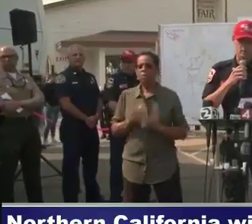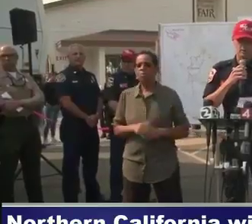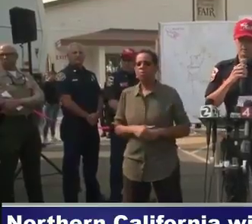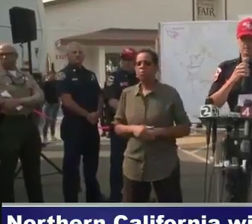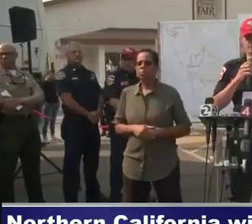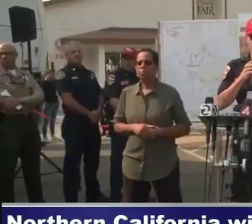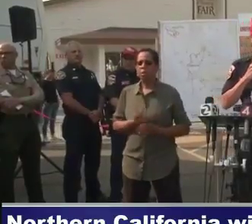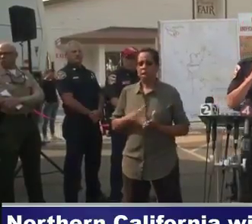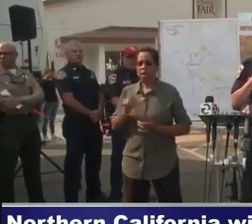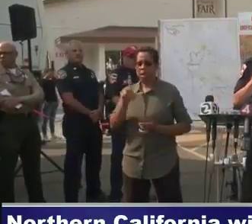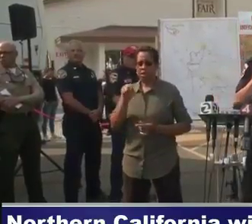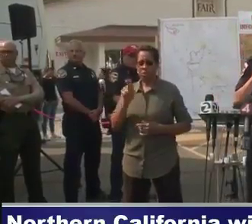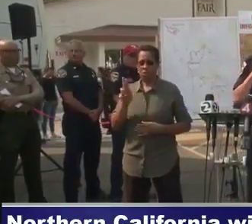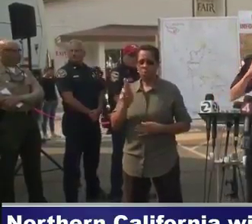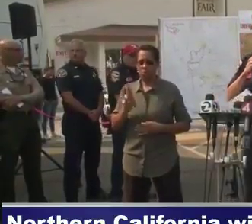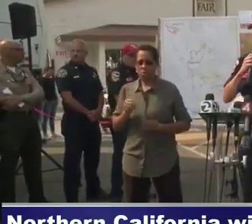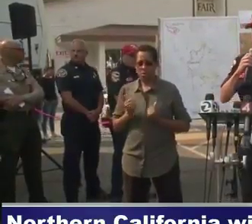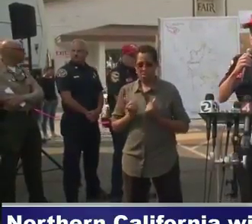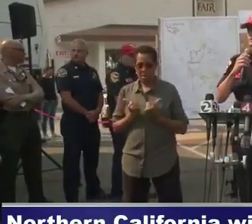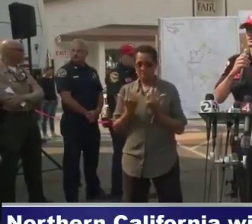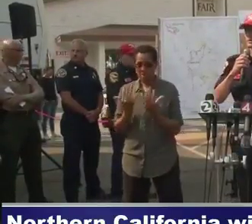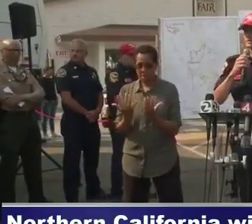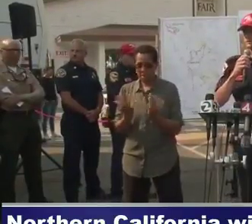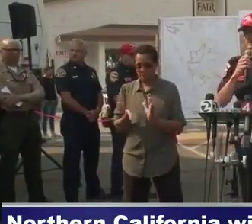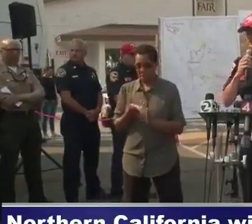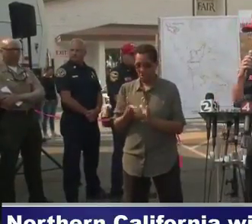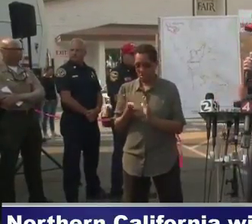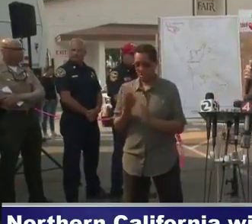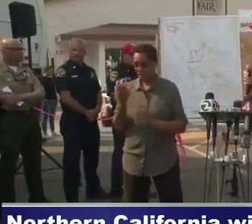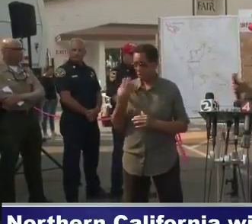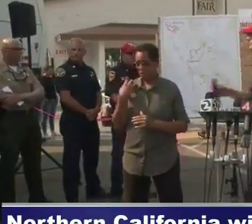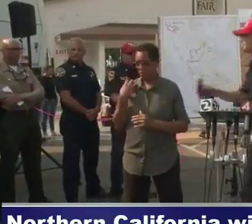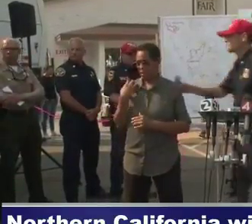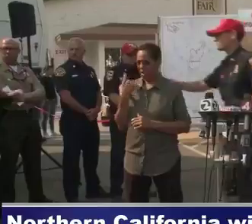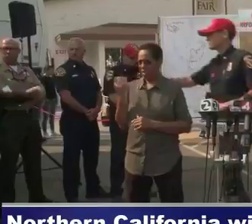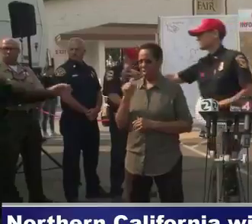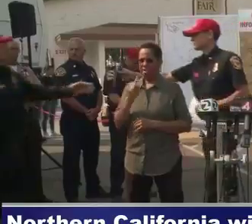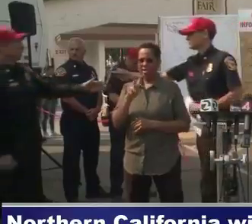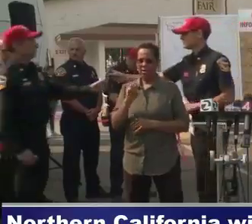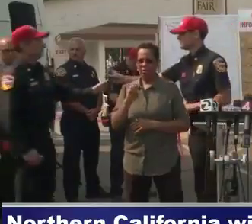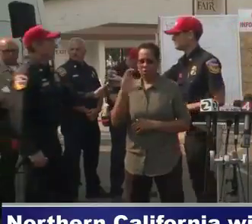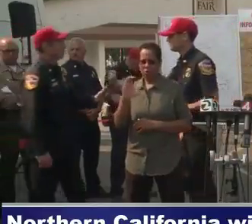LNU Complex Operations Section Chief, Steve Crawford.